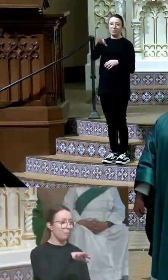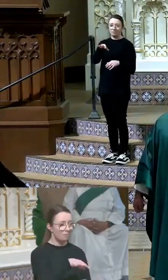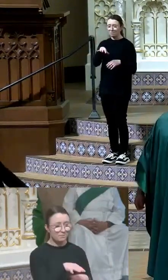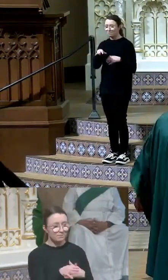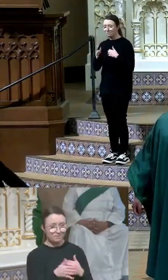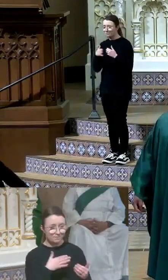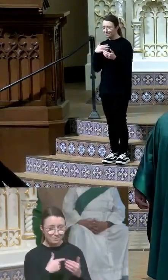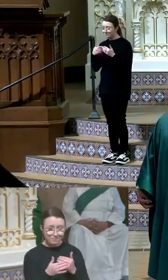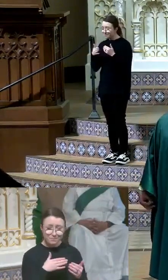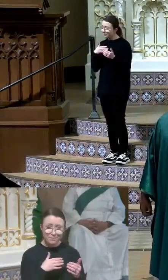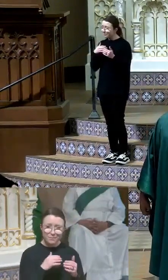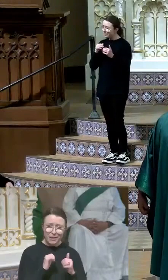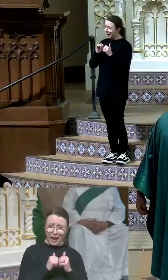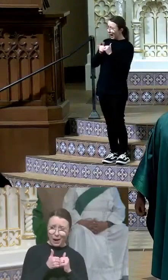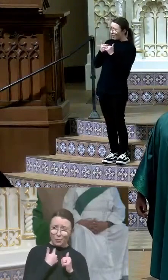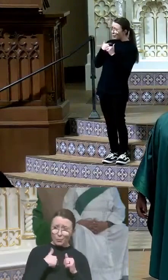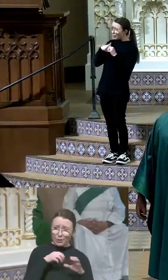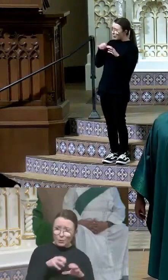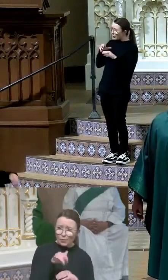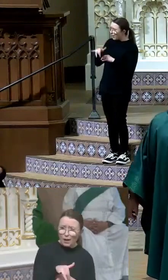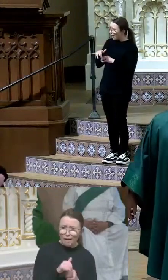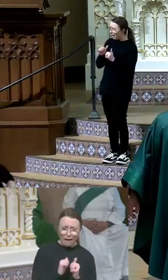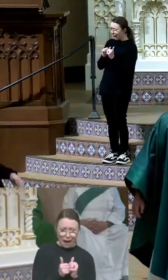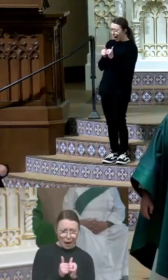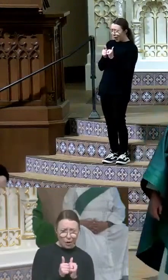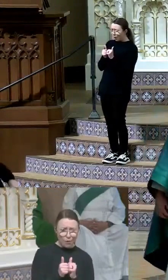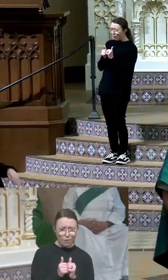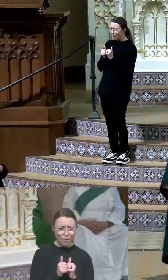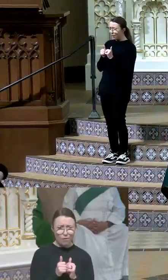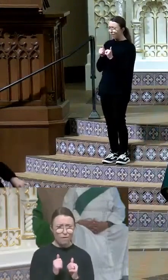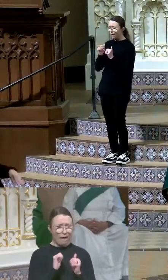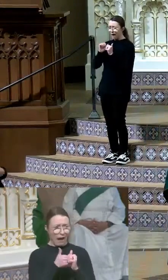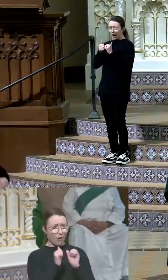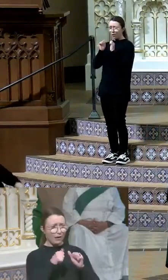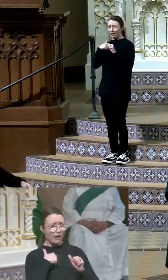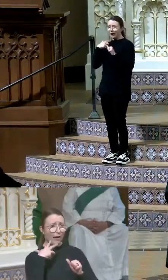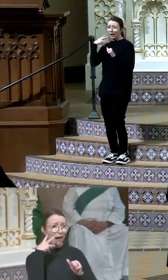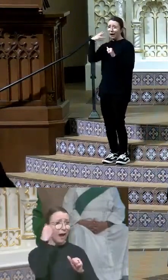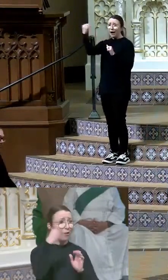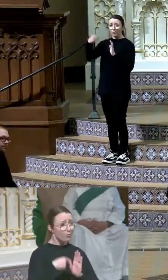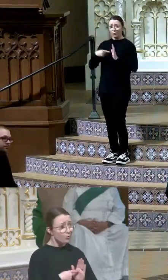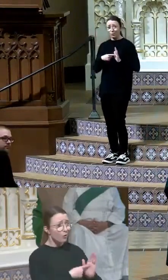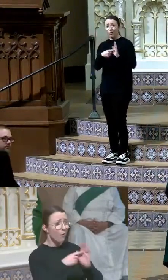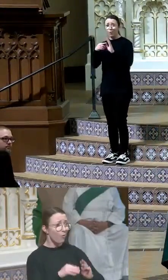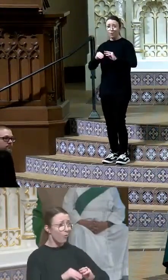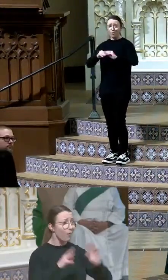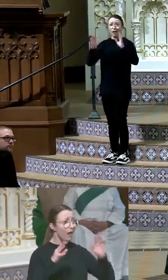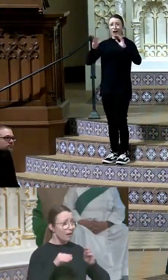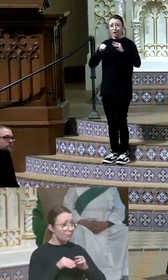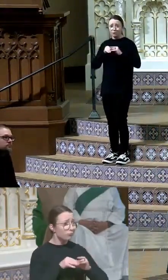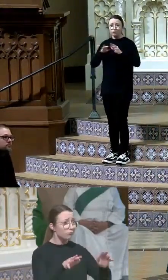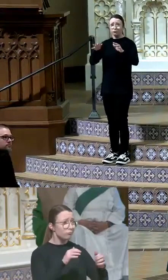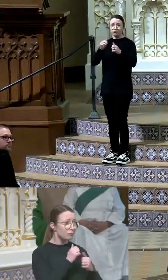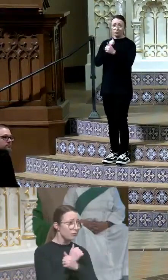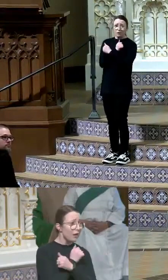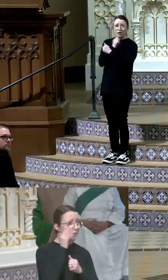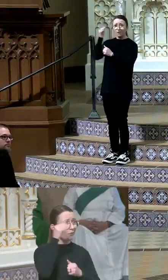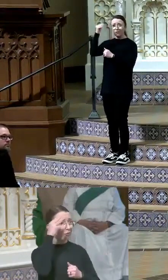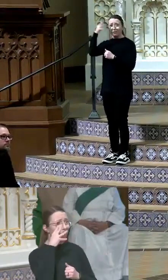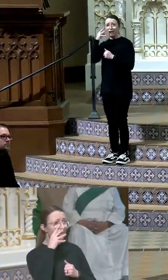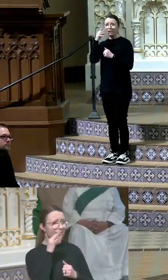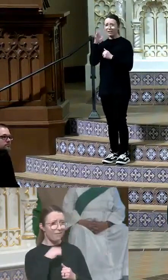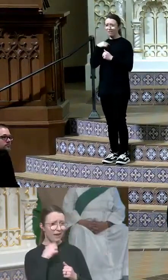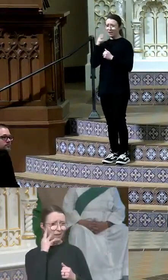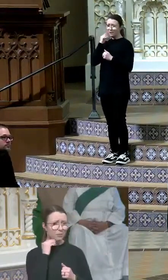How do we do that when we're faced with such challenges these days? And I would love to